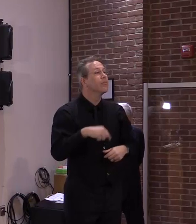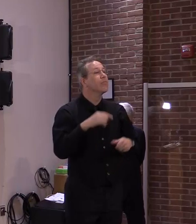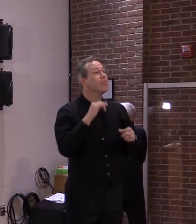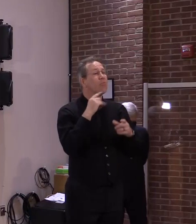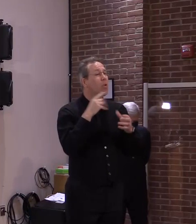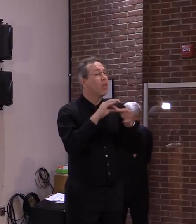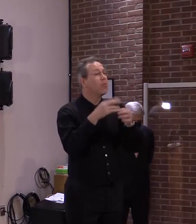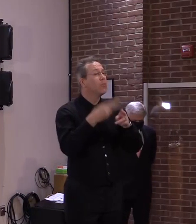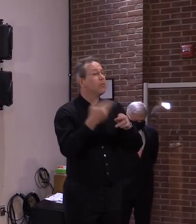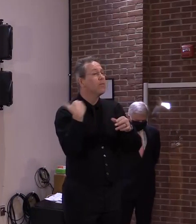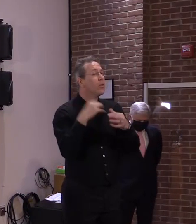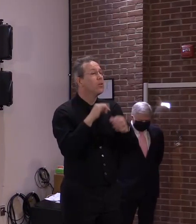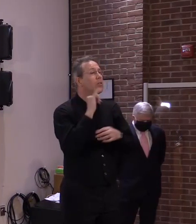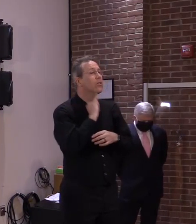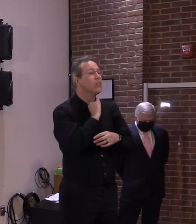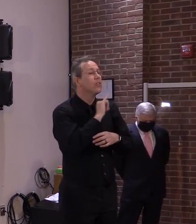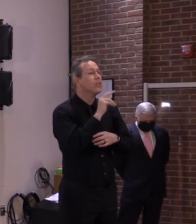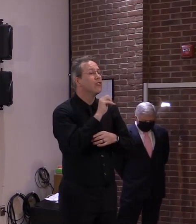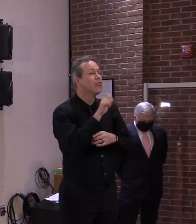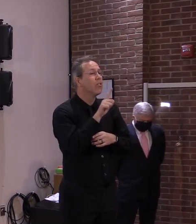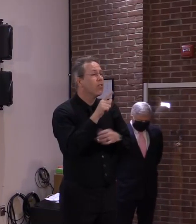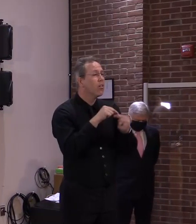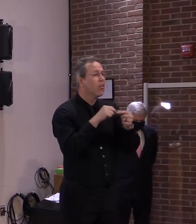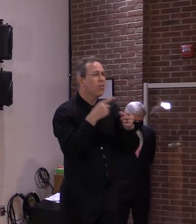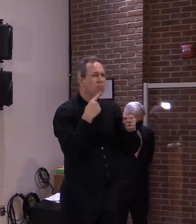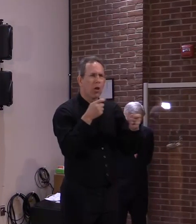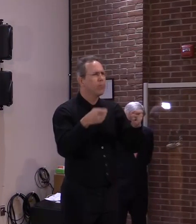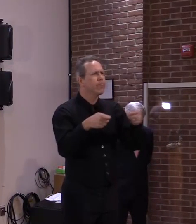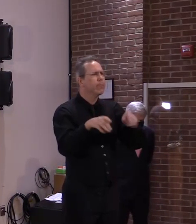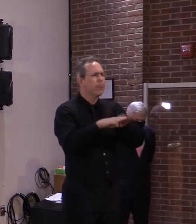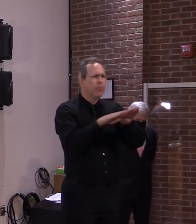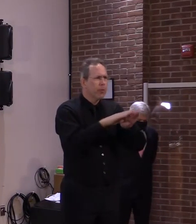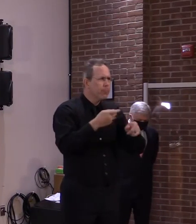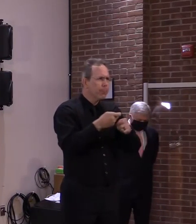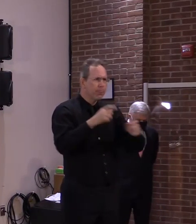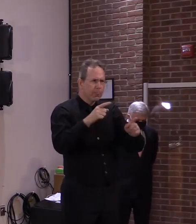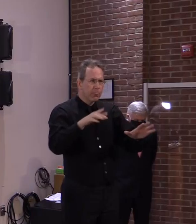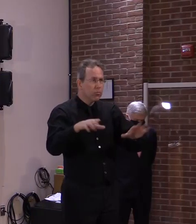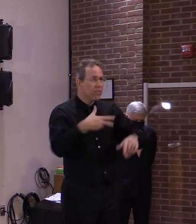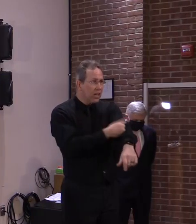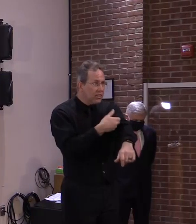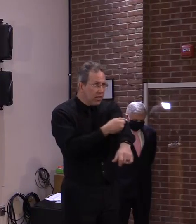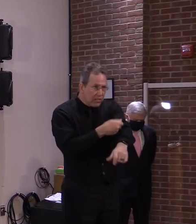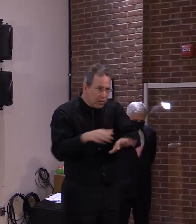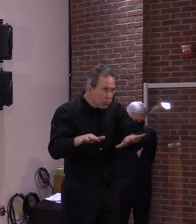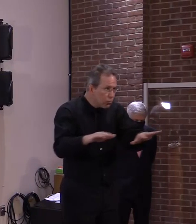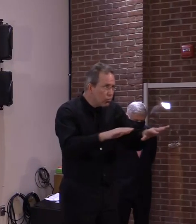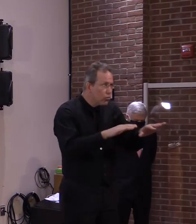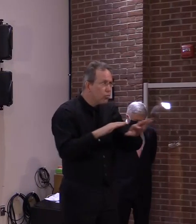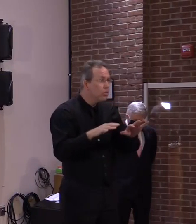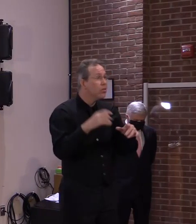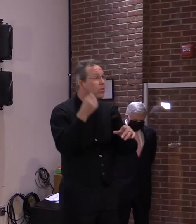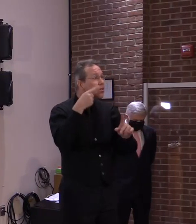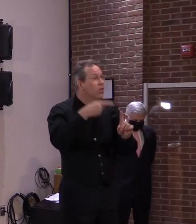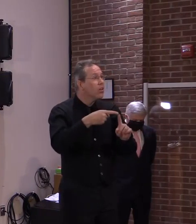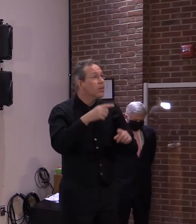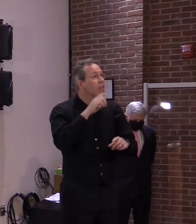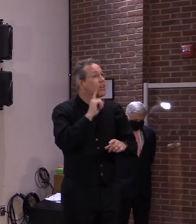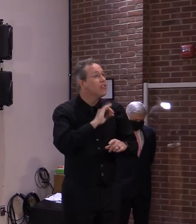their vaccine strategy, about a month or so before that, they had come out of a lockdown. So this does